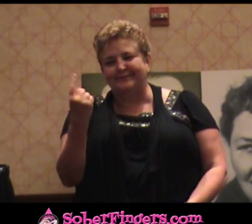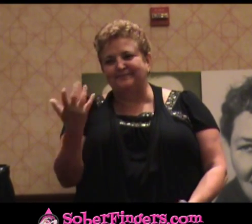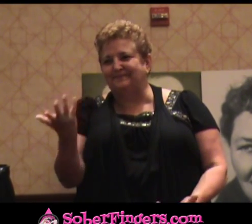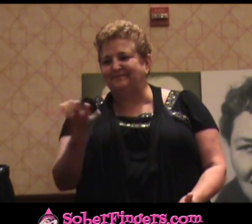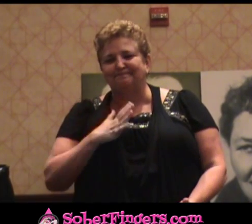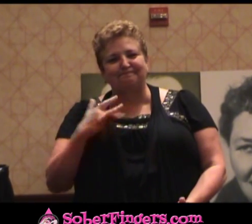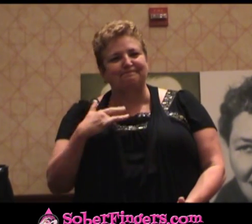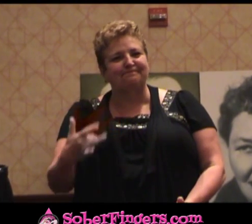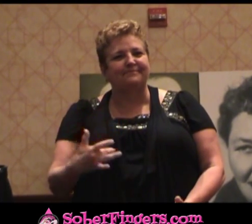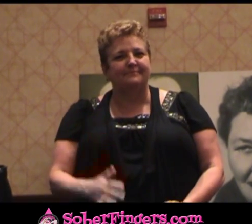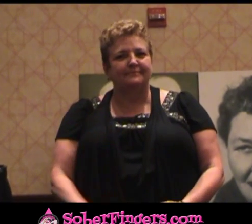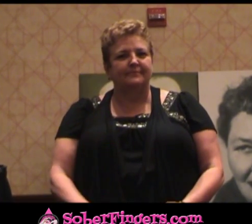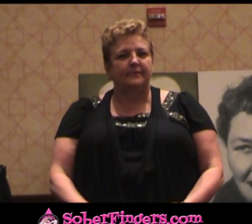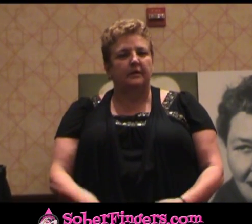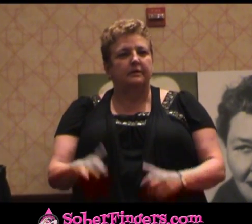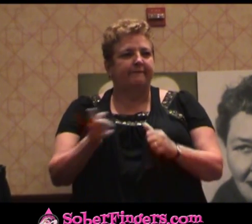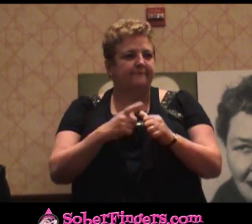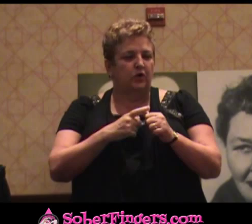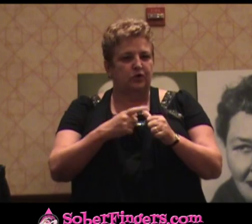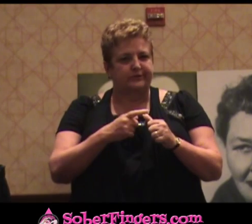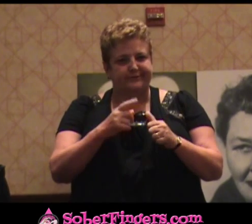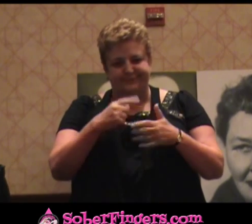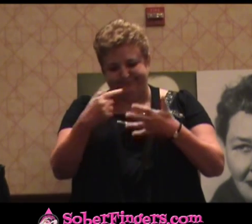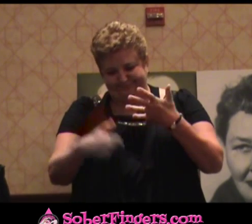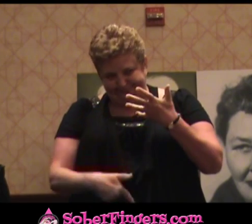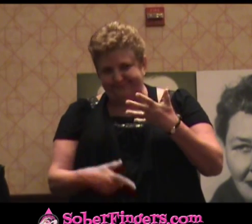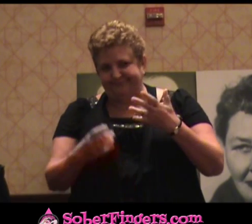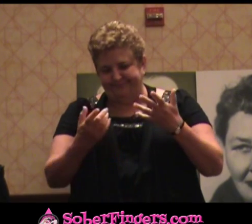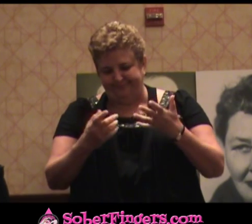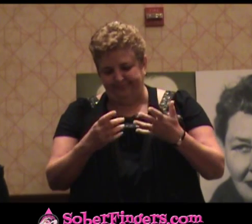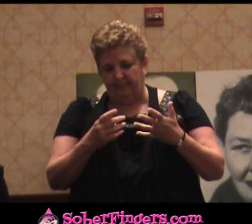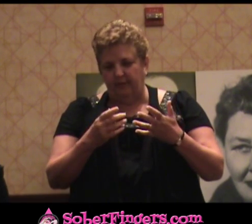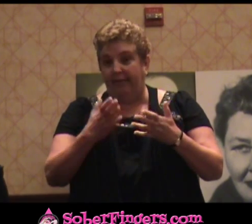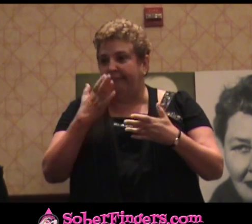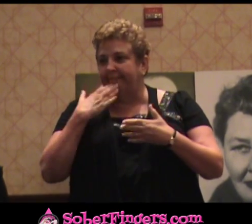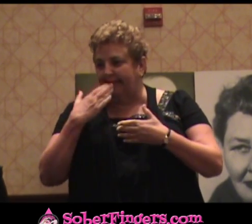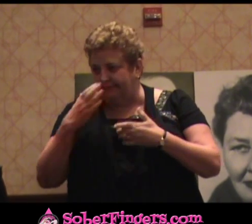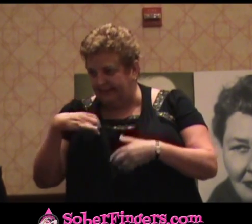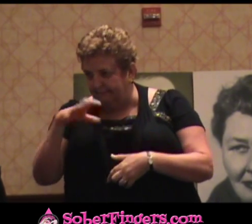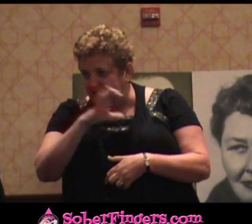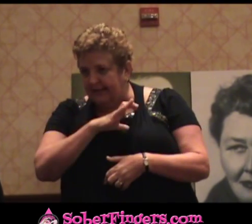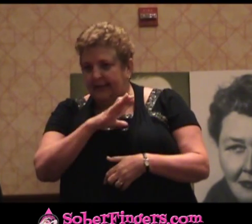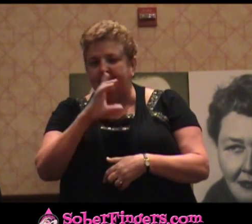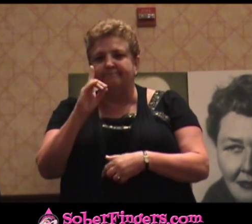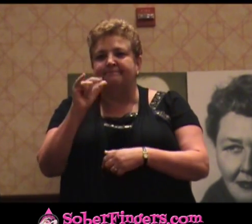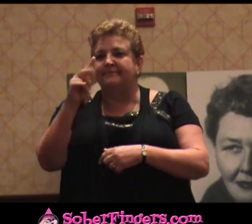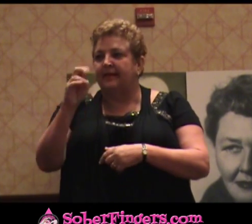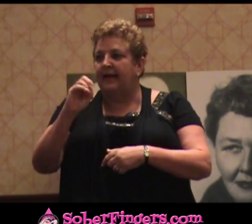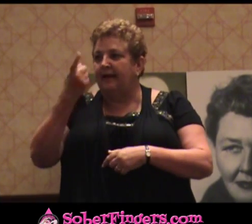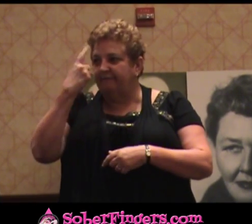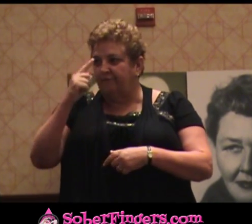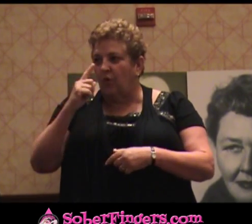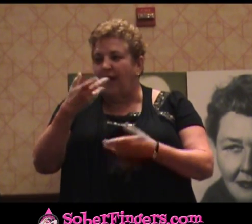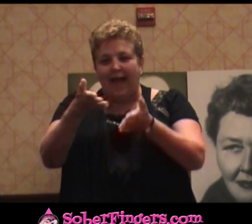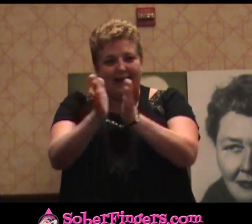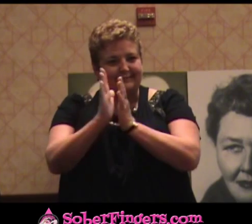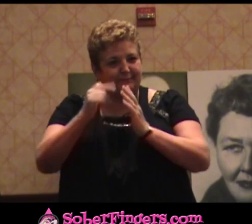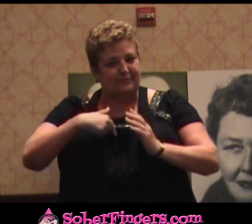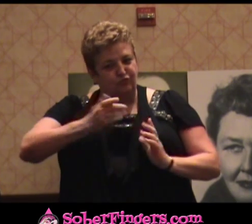Get some stuff out of the way. I want to thank the committee and Dave for the patience asking me to come out and, I always say, doing a 12-step call on